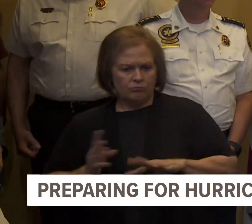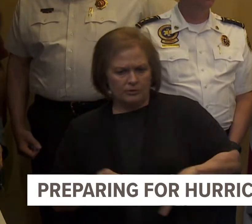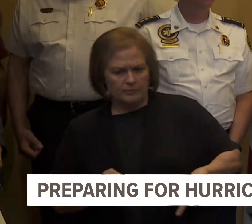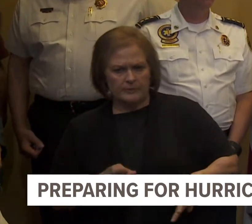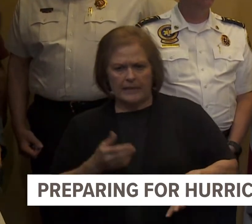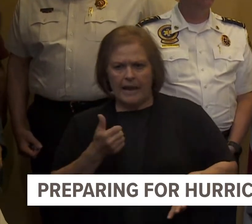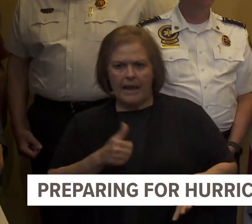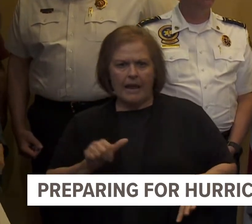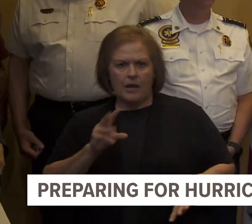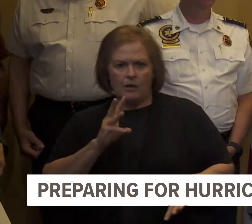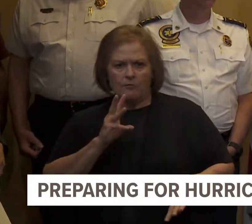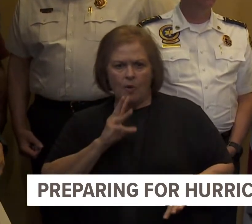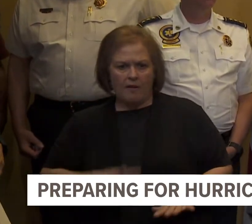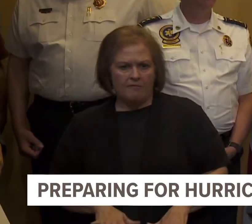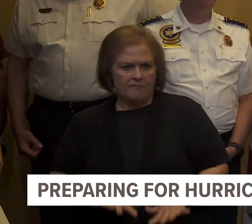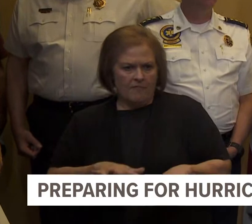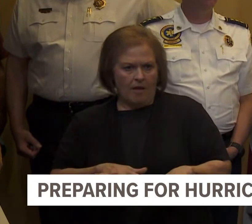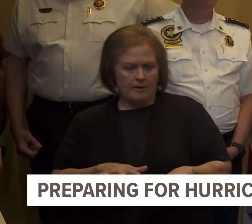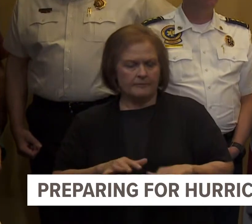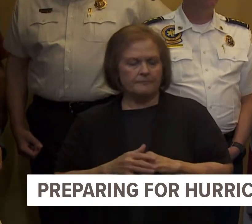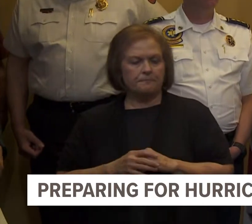any flooding of that facility.